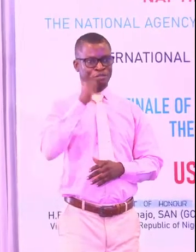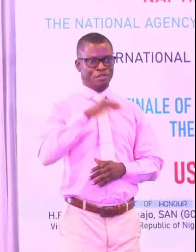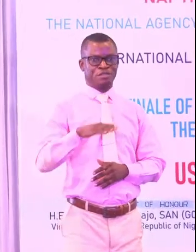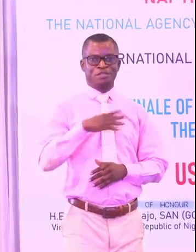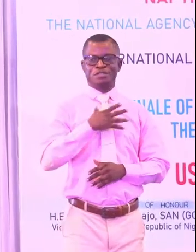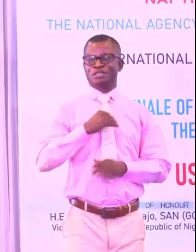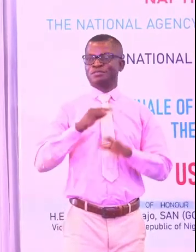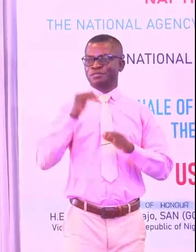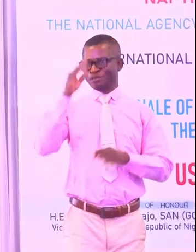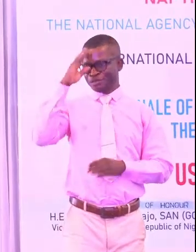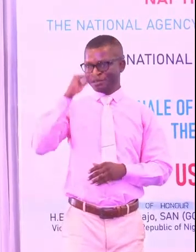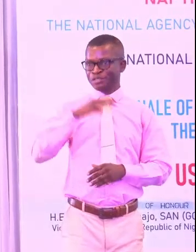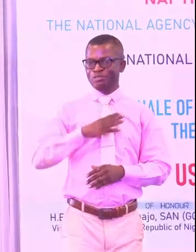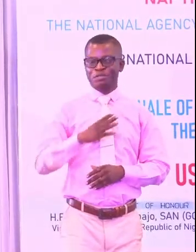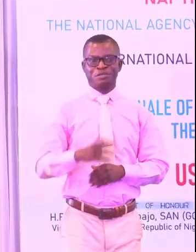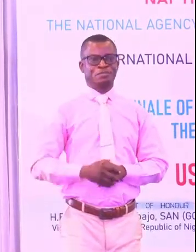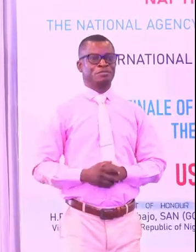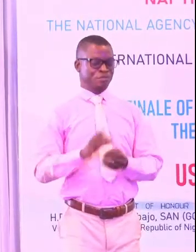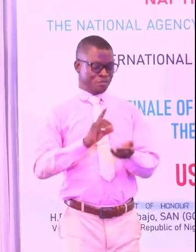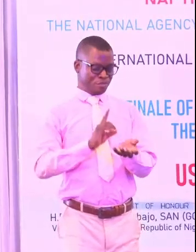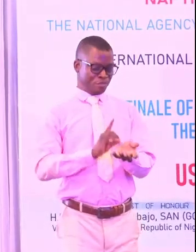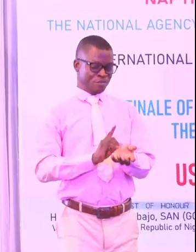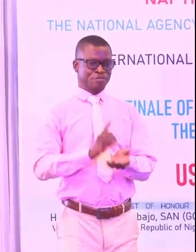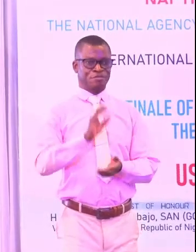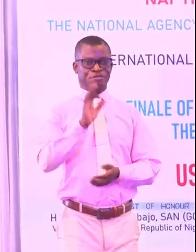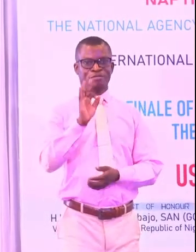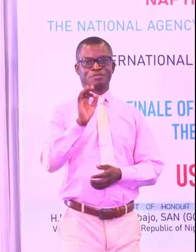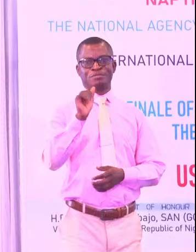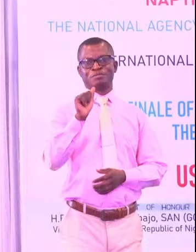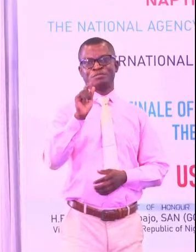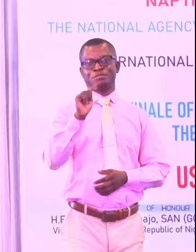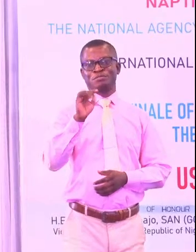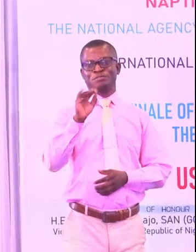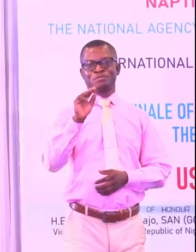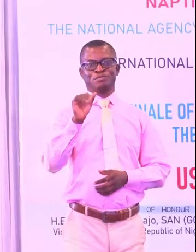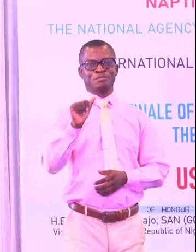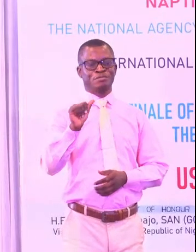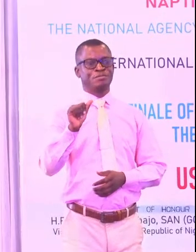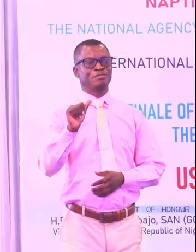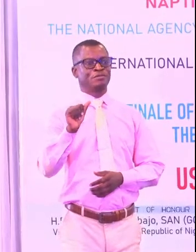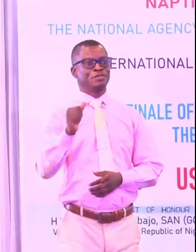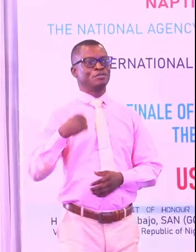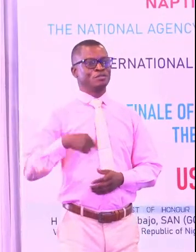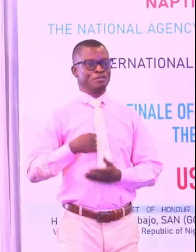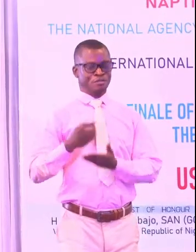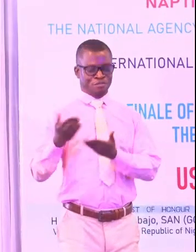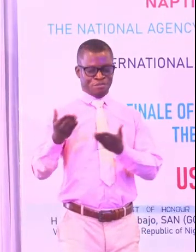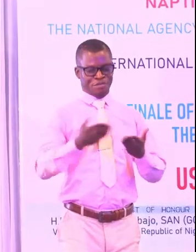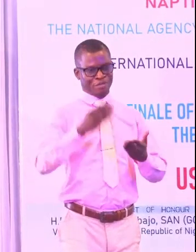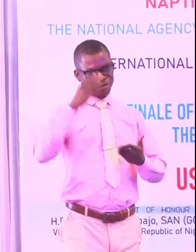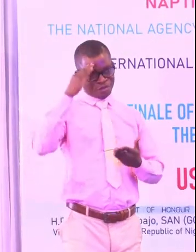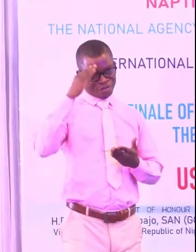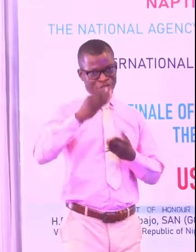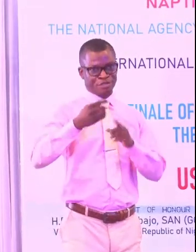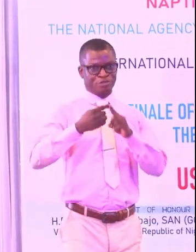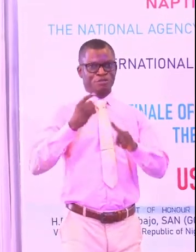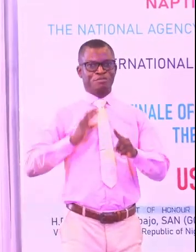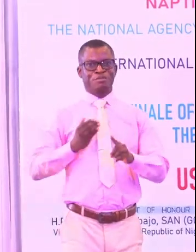our Dr. Fatima will bring you felicitations from our boss, Sir Dr. Emeka